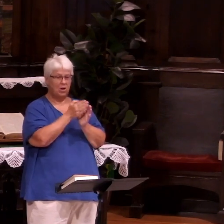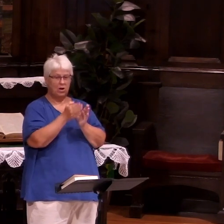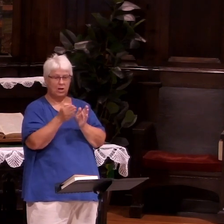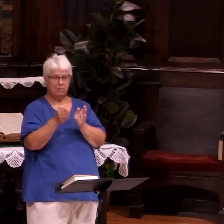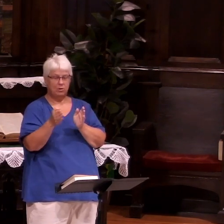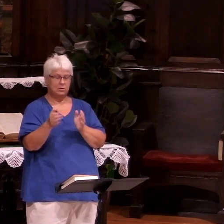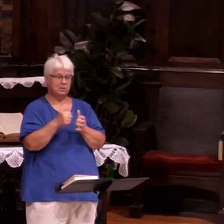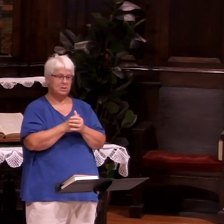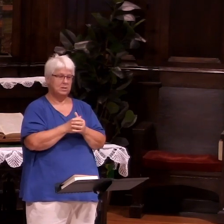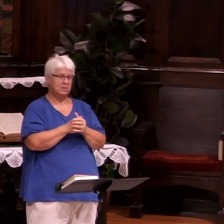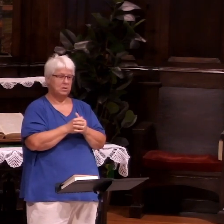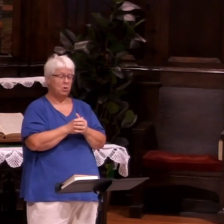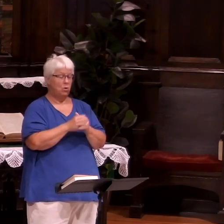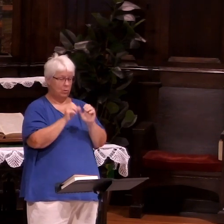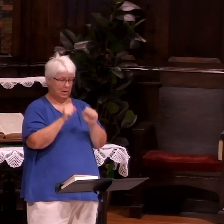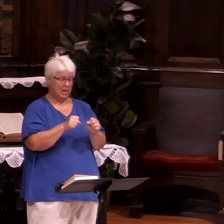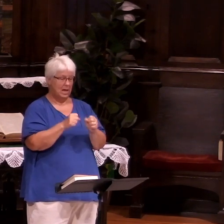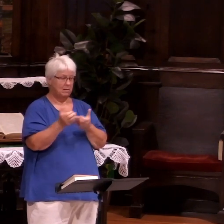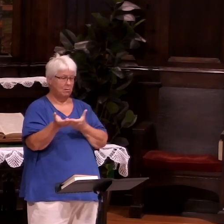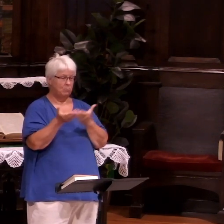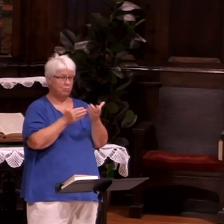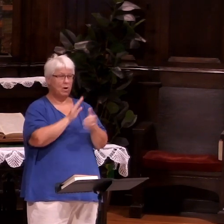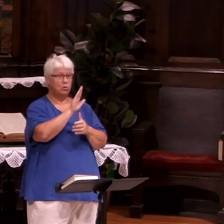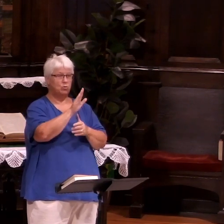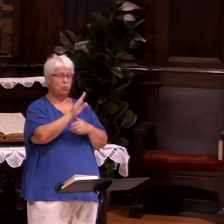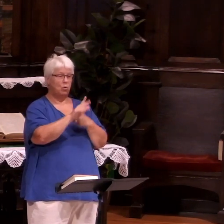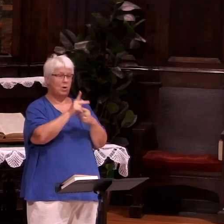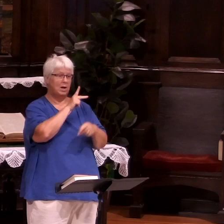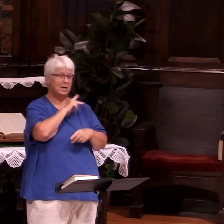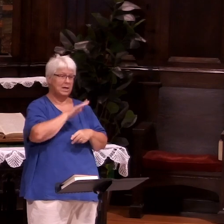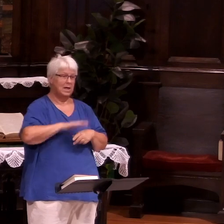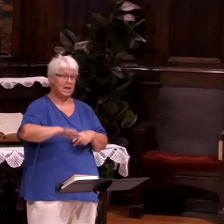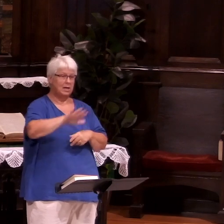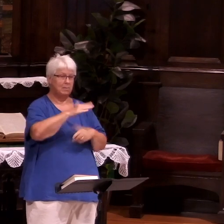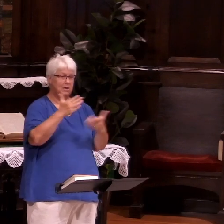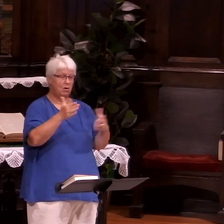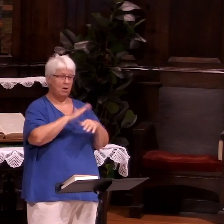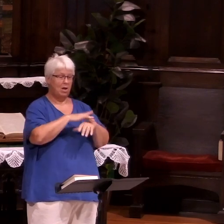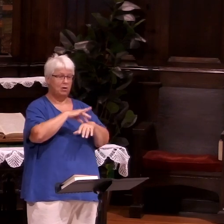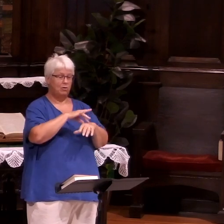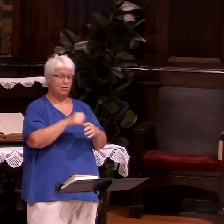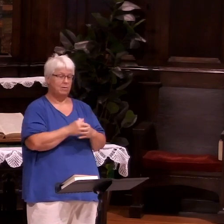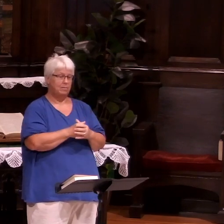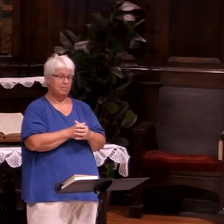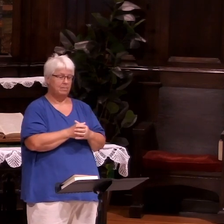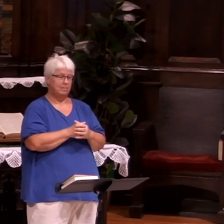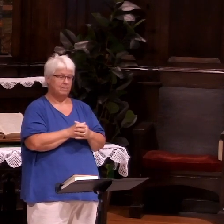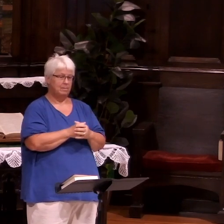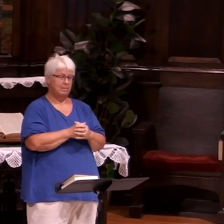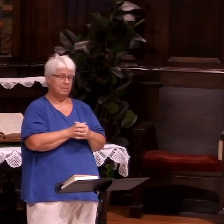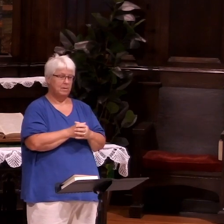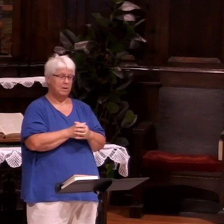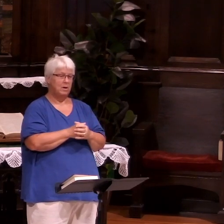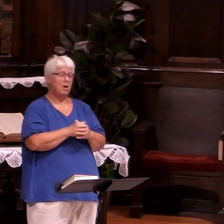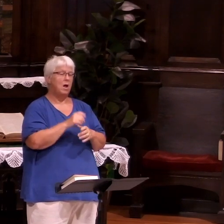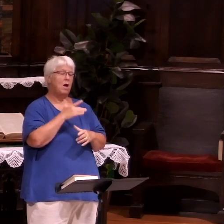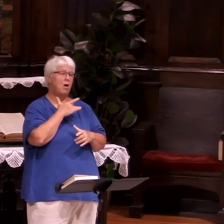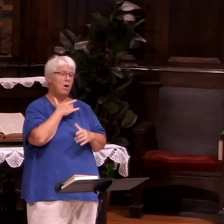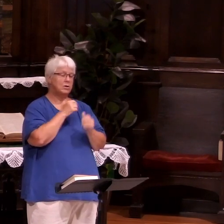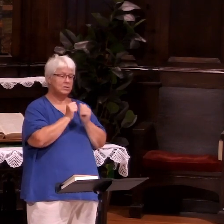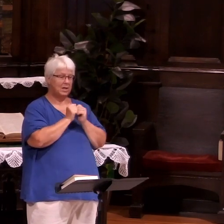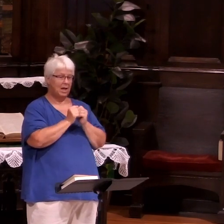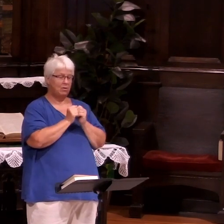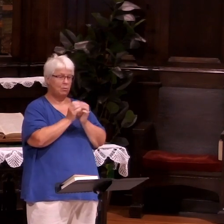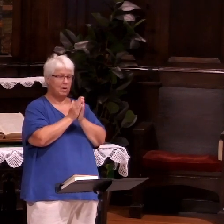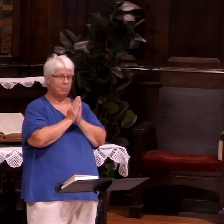more fully, so that we can bring about your kingdom here on earth. Let us draw our hearts together